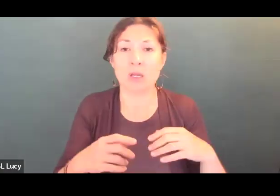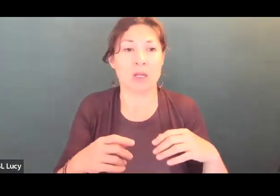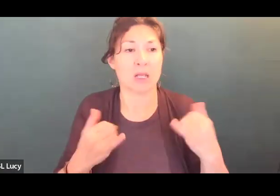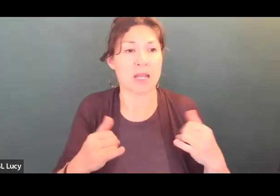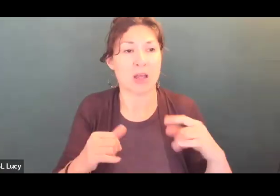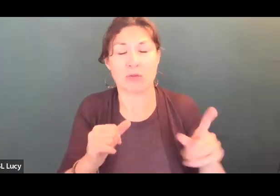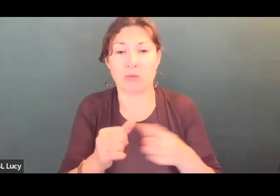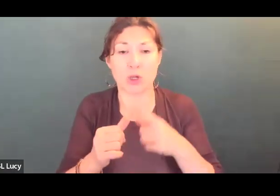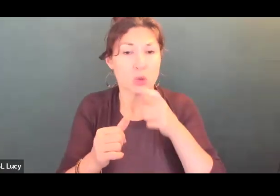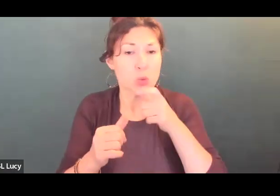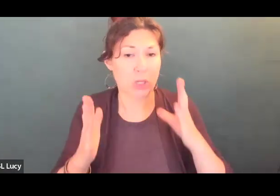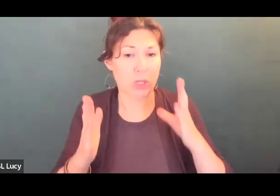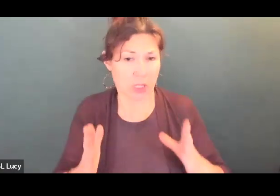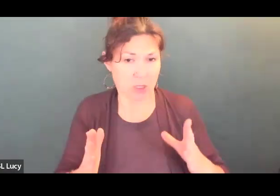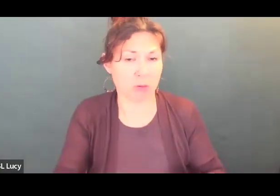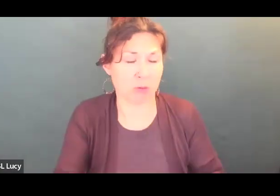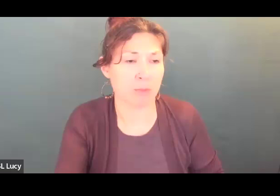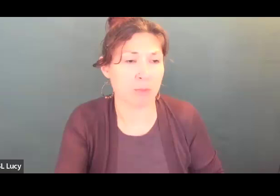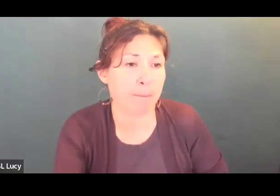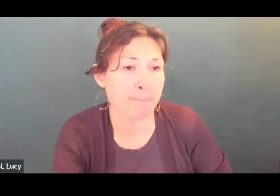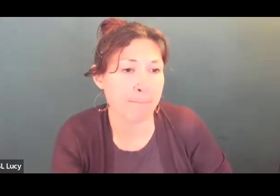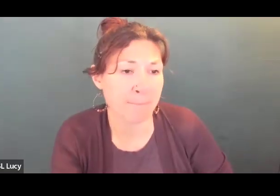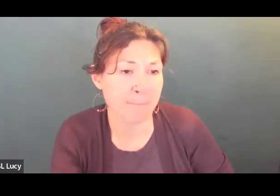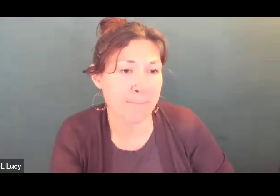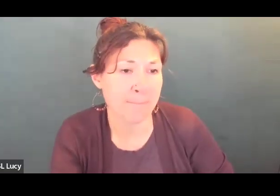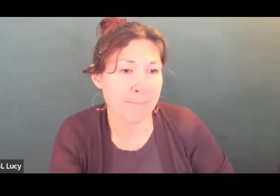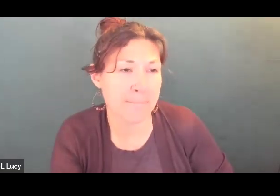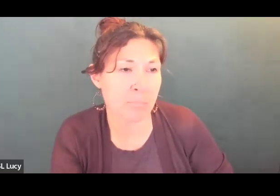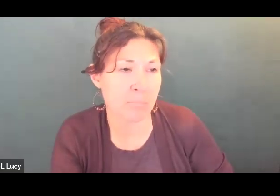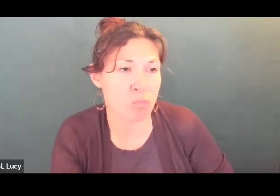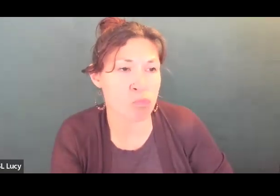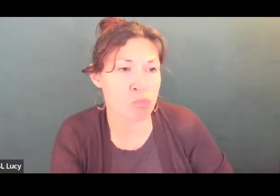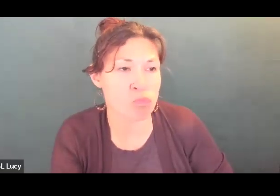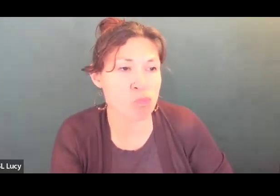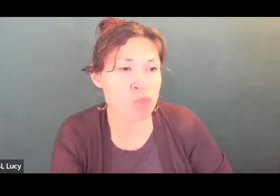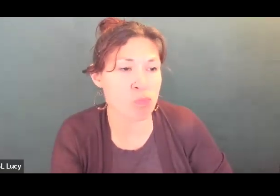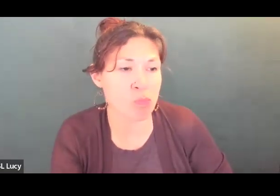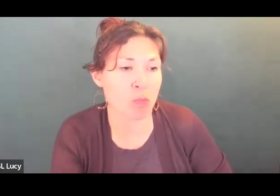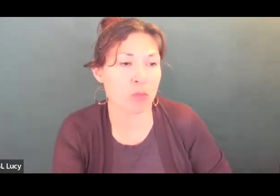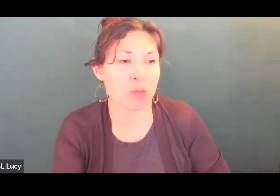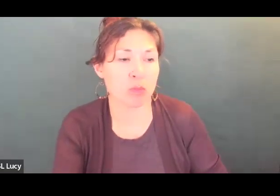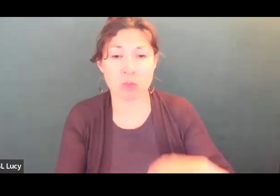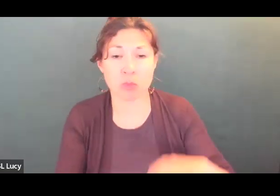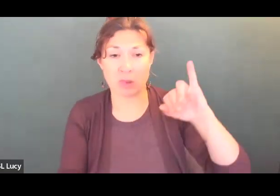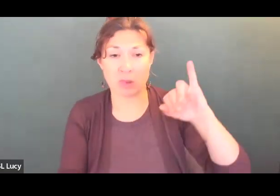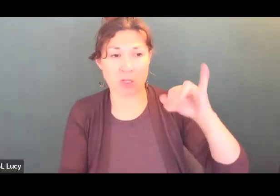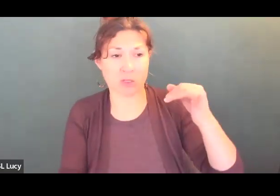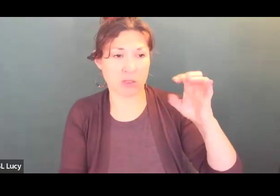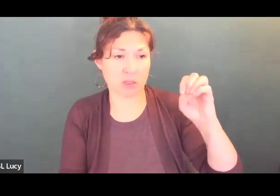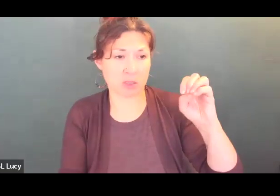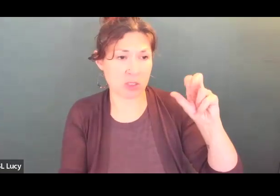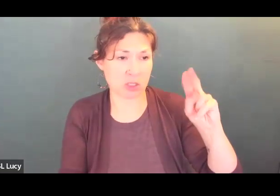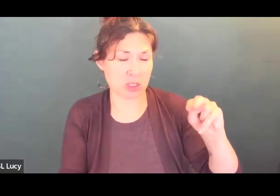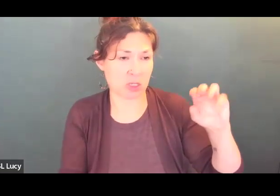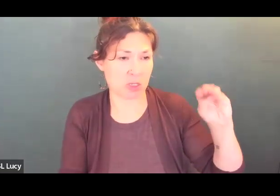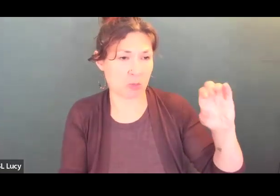our in-person speakers. We'll begin with Jean McGuire, Melissa Diaz, John